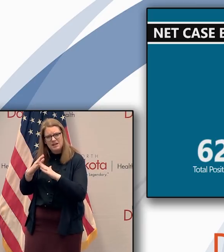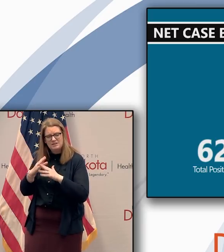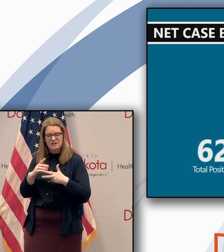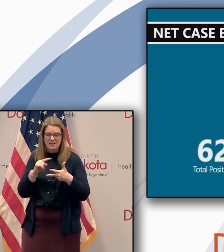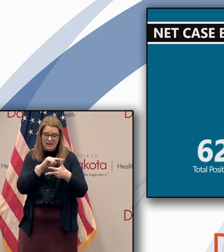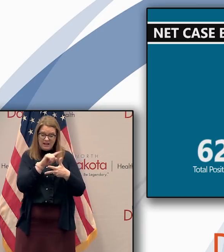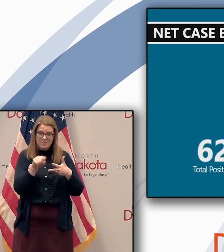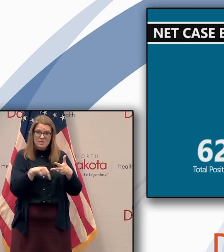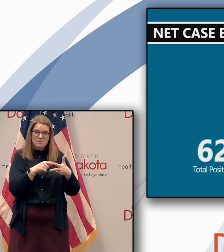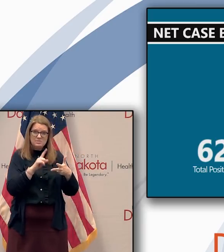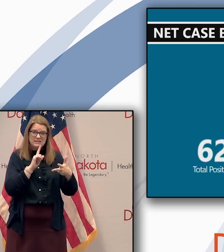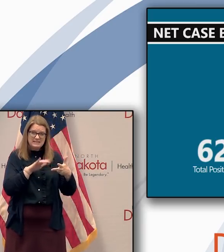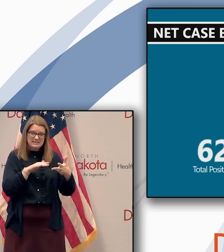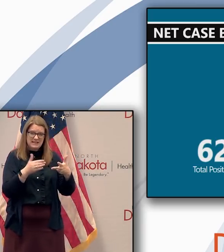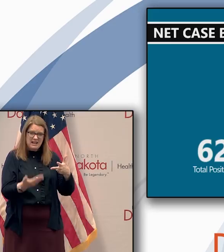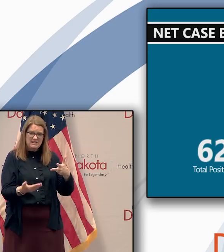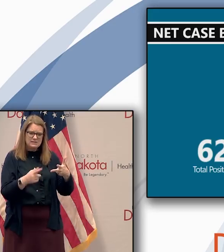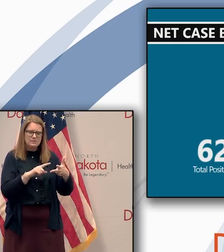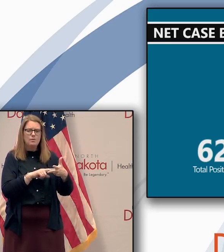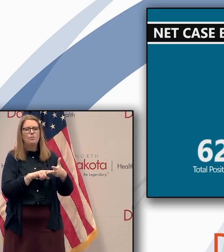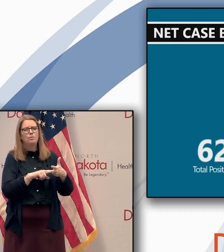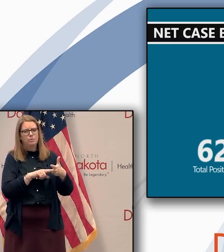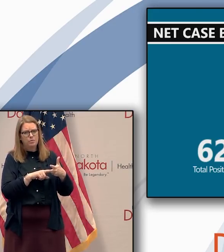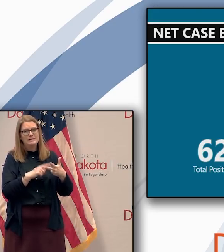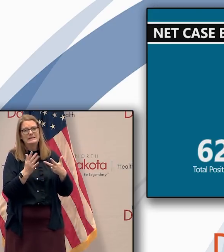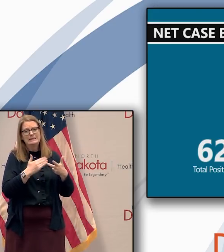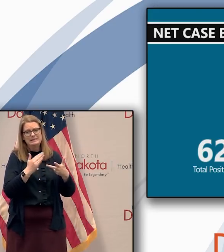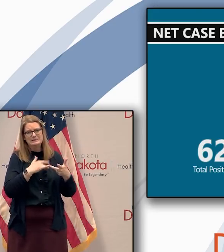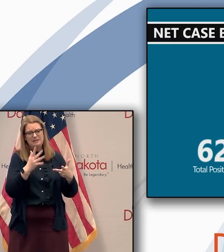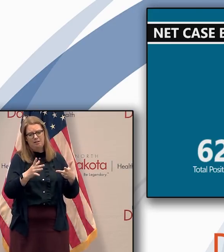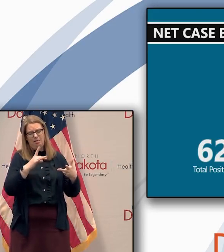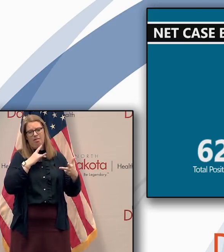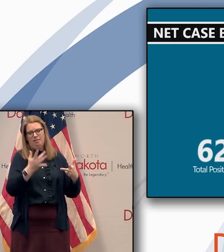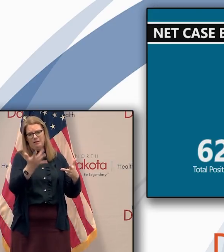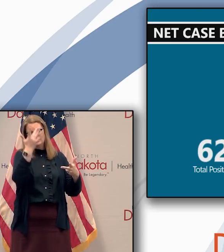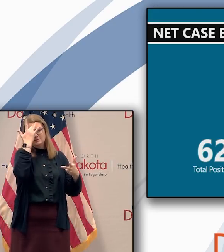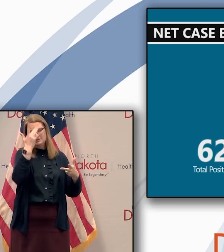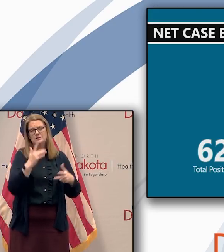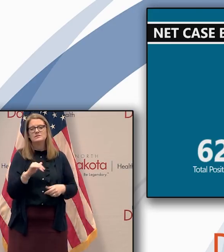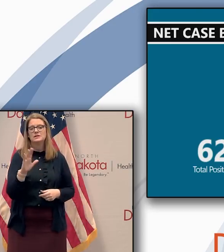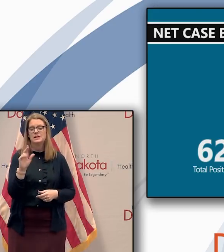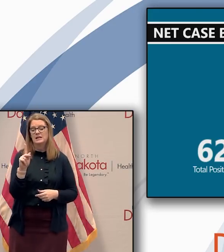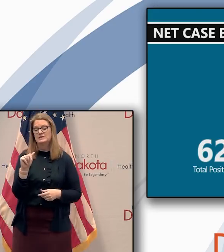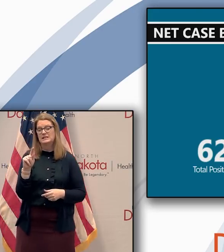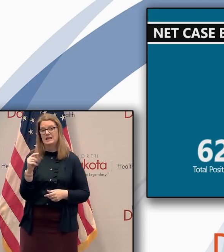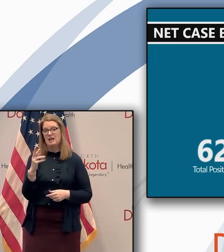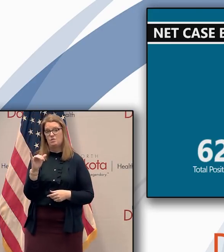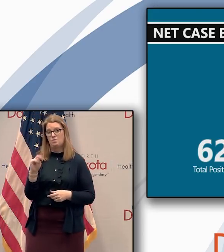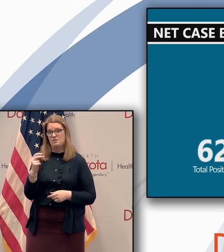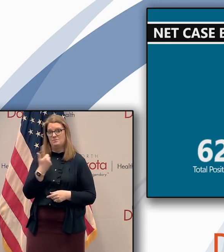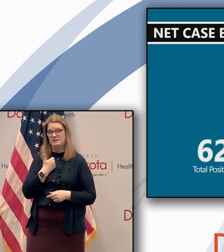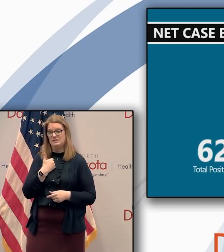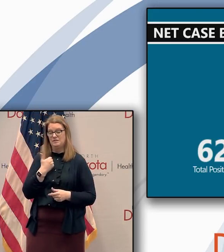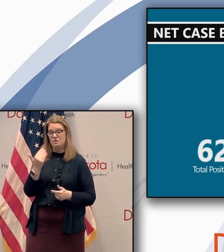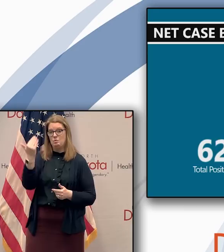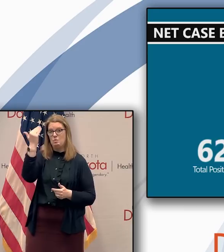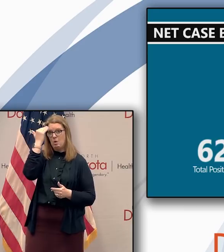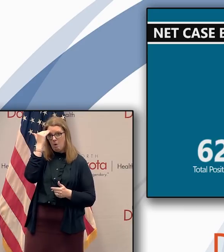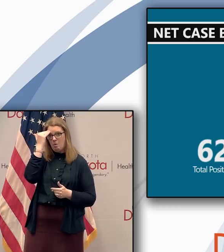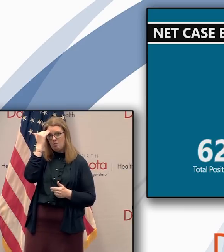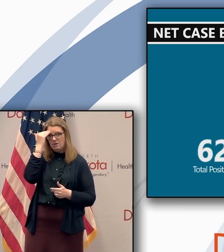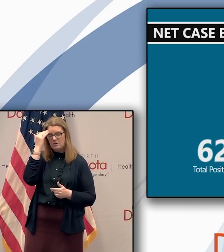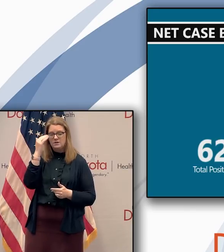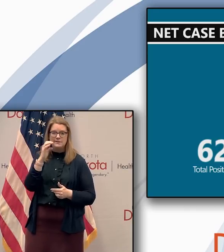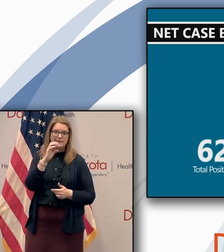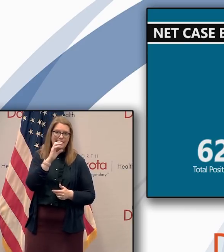deaths confirm this vulnerability. And as Catherine and I both know from experience, that regardless of